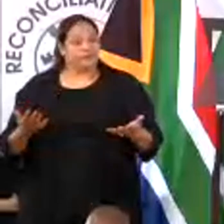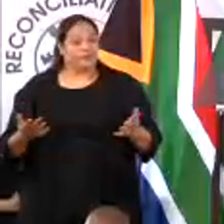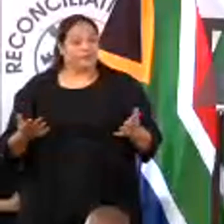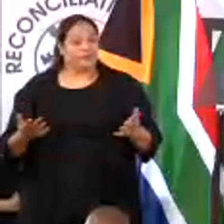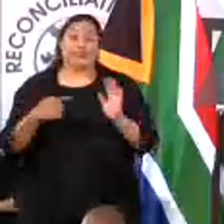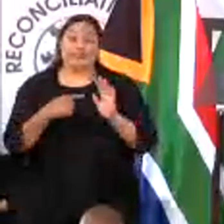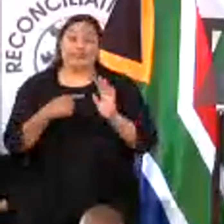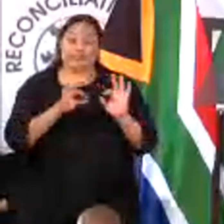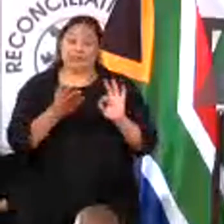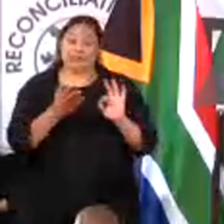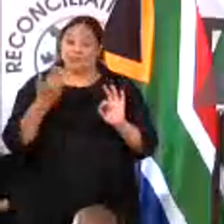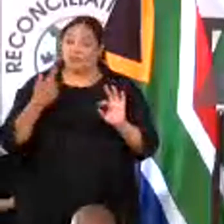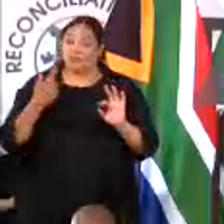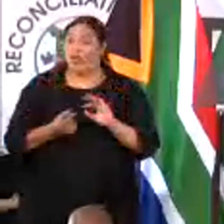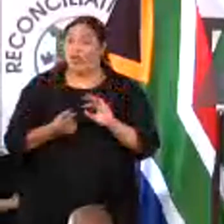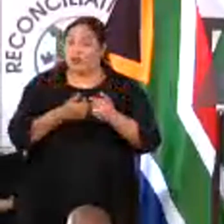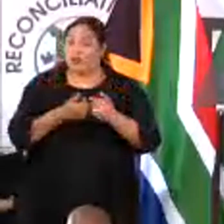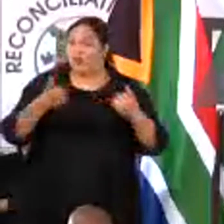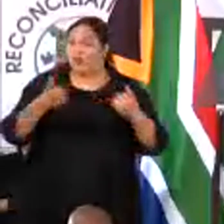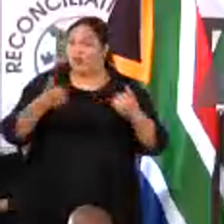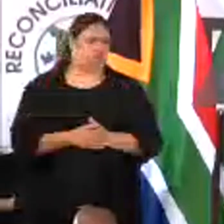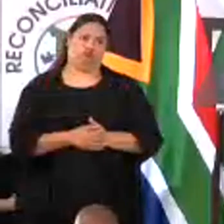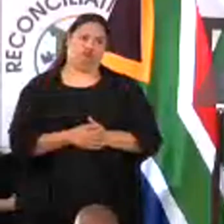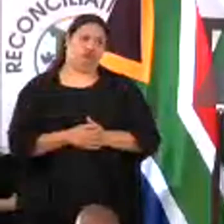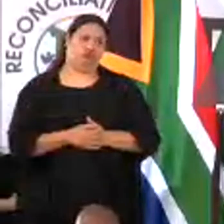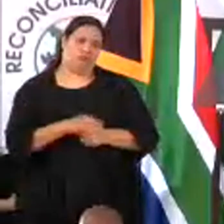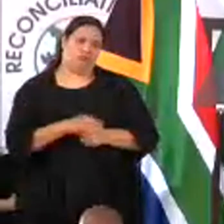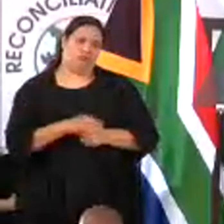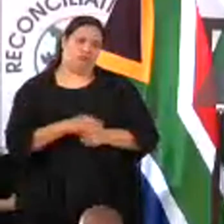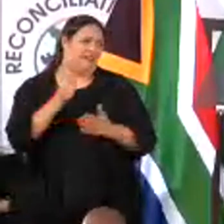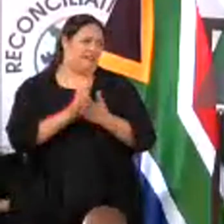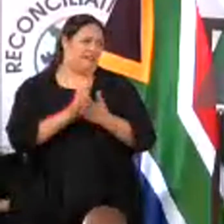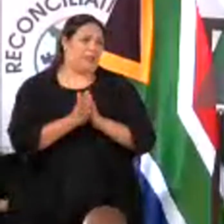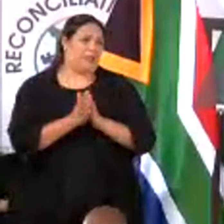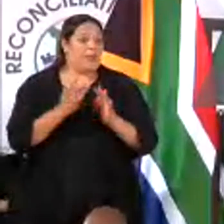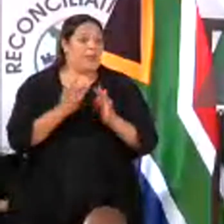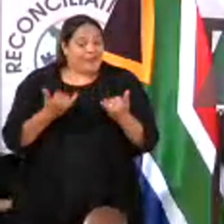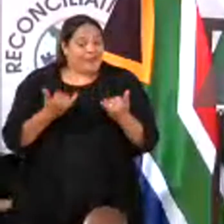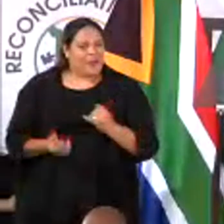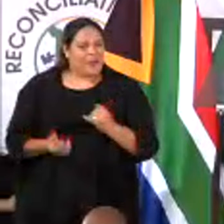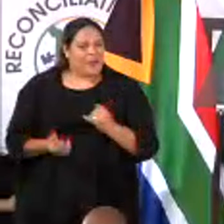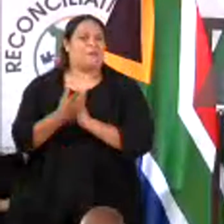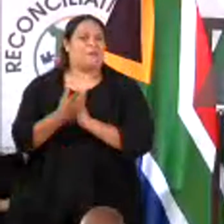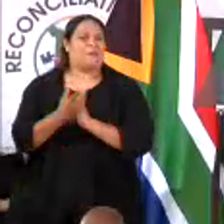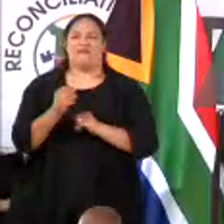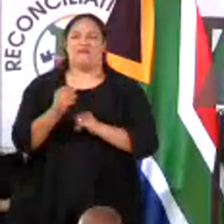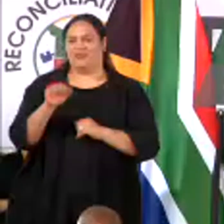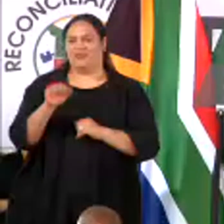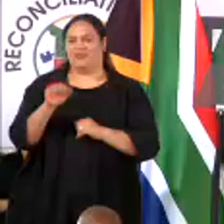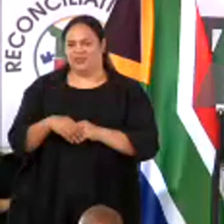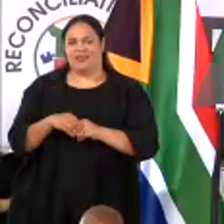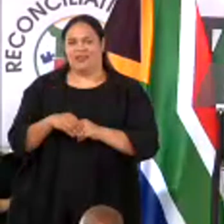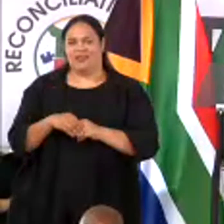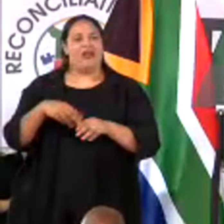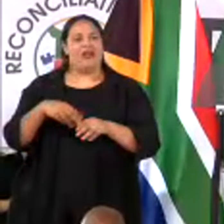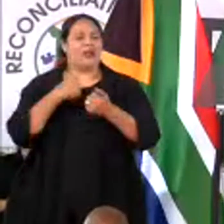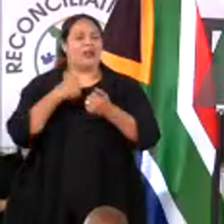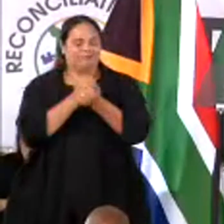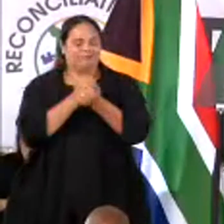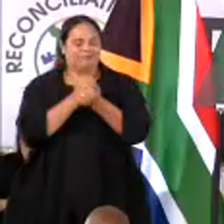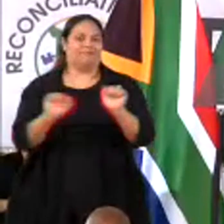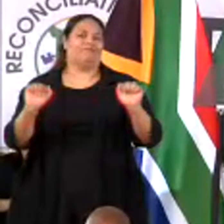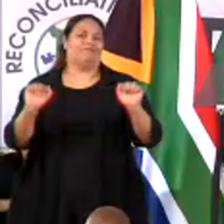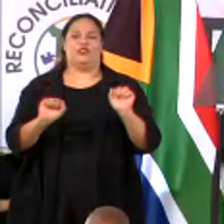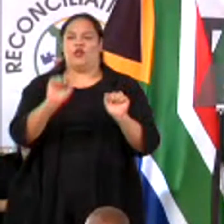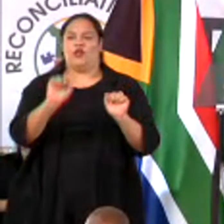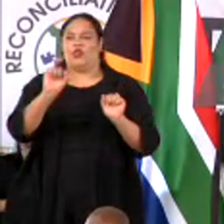this never happened at apartheid. It is only happening now in our democratic South